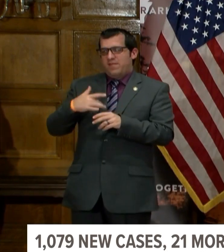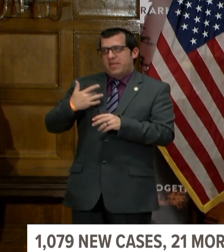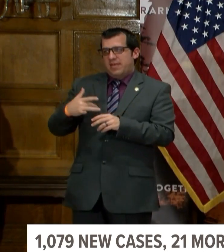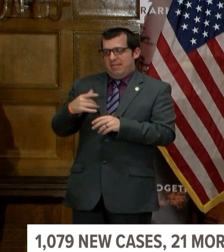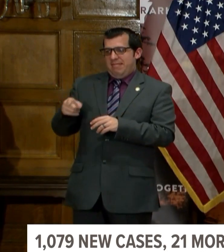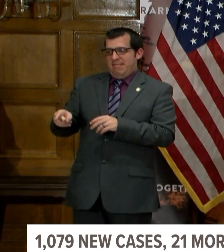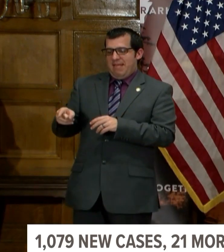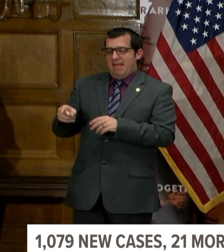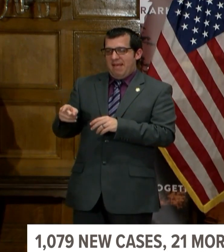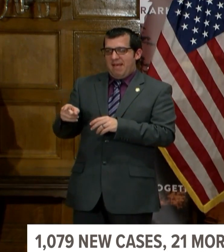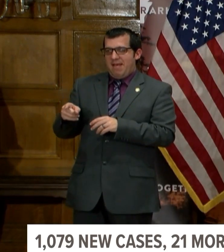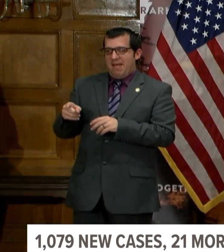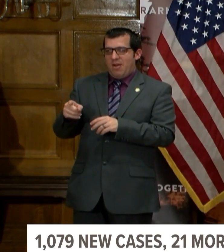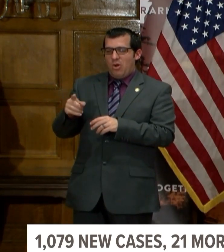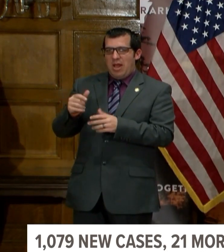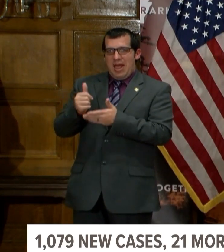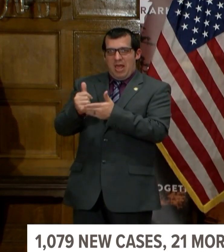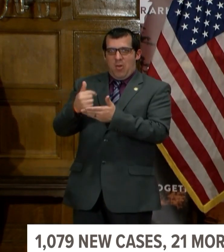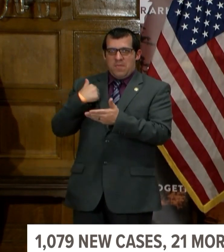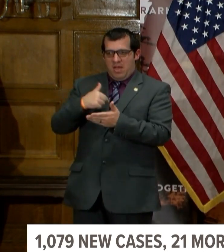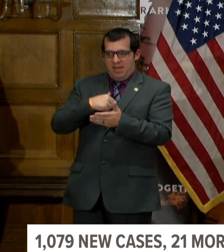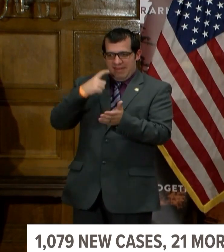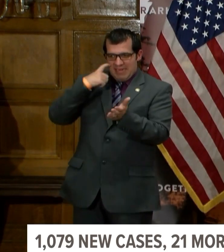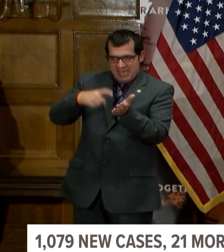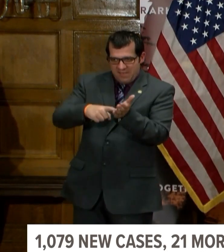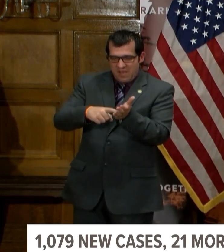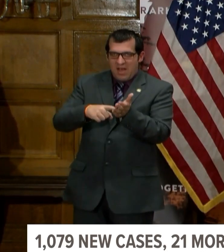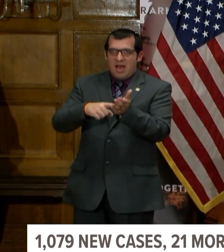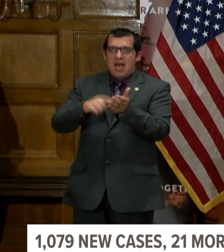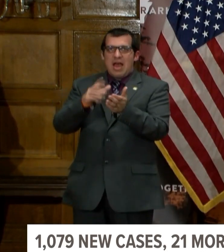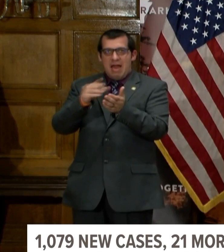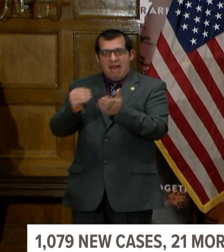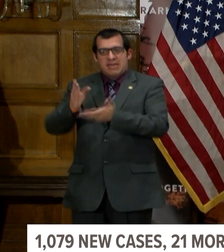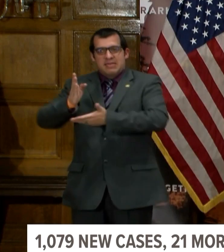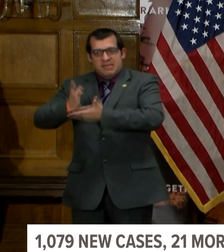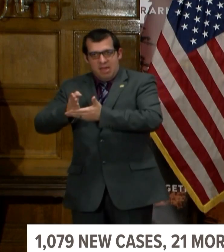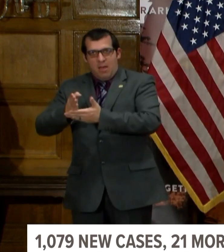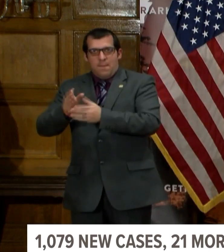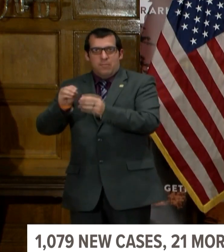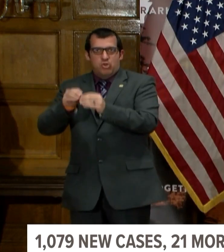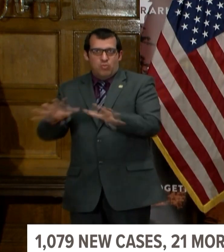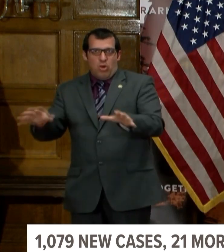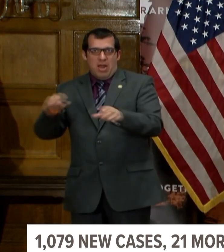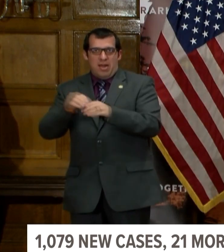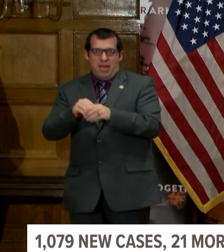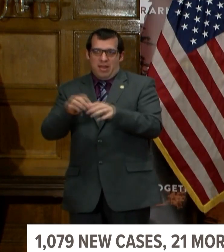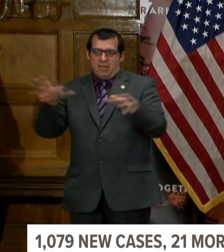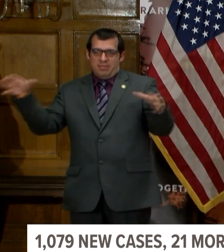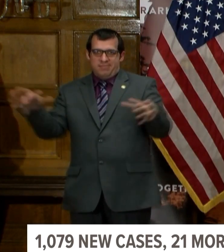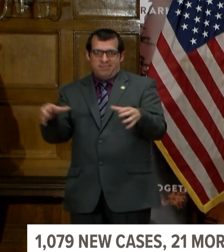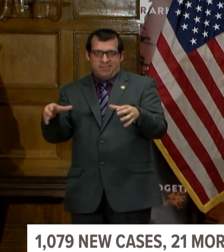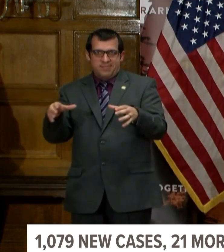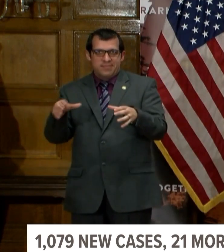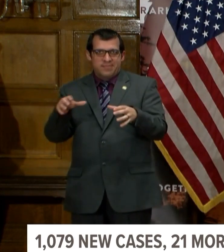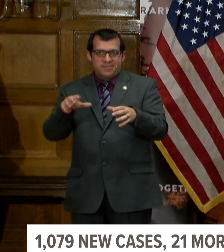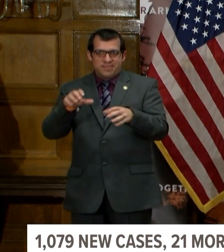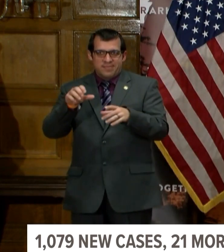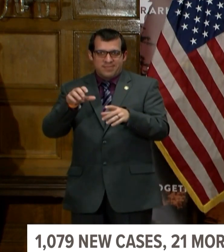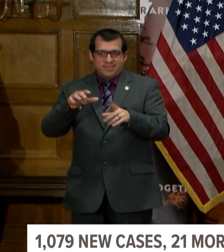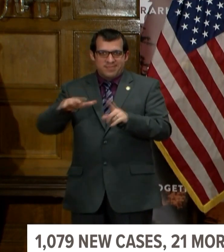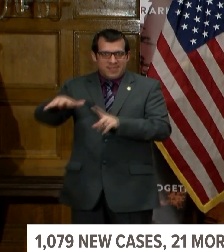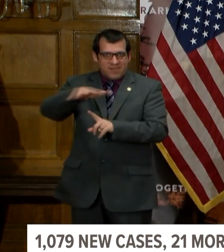help identify and stop spread in our congregate settings. We are